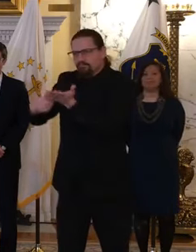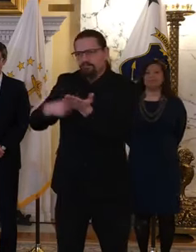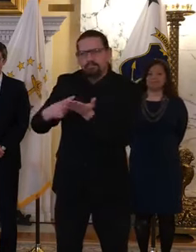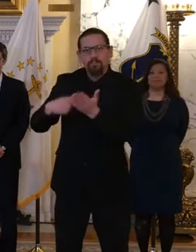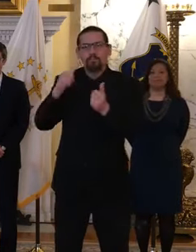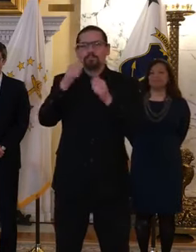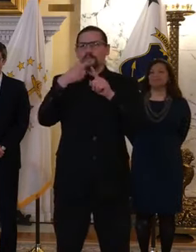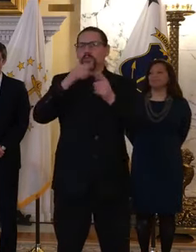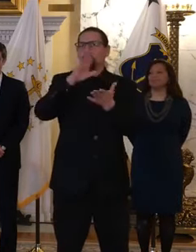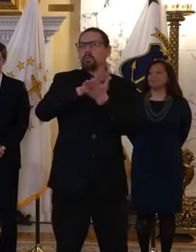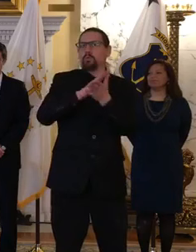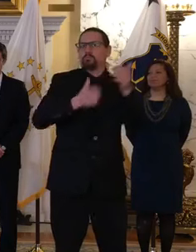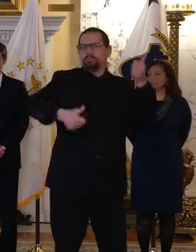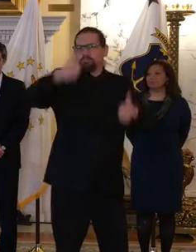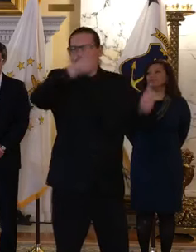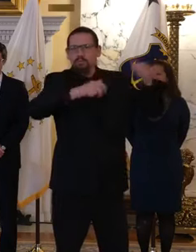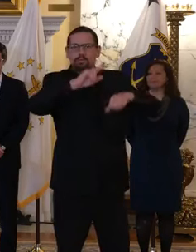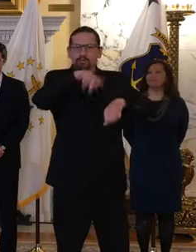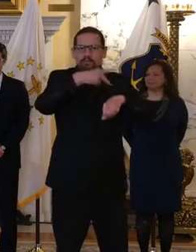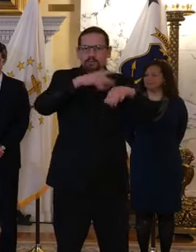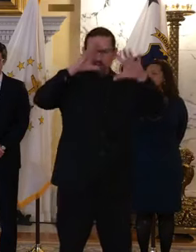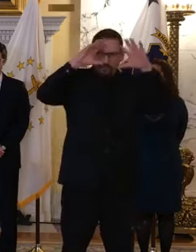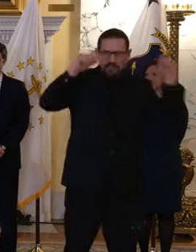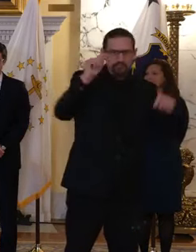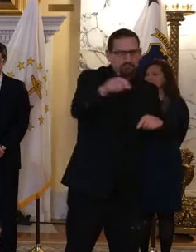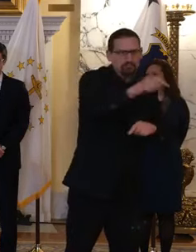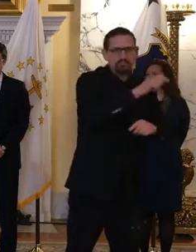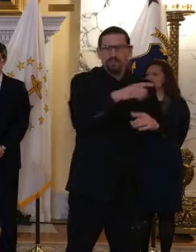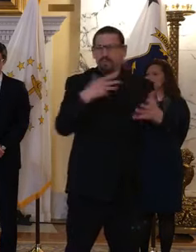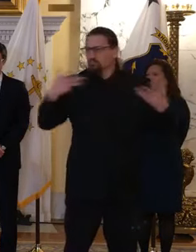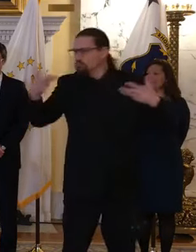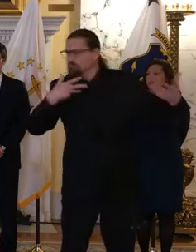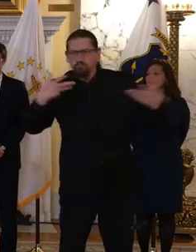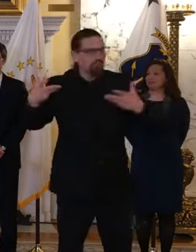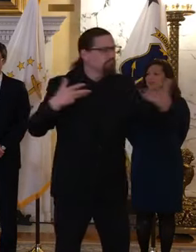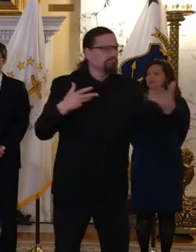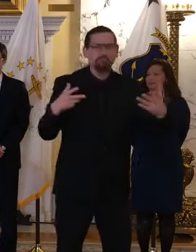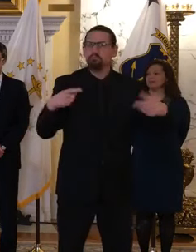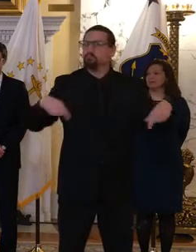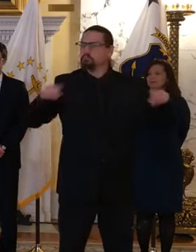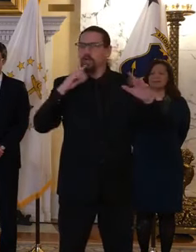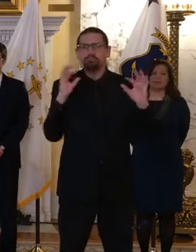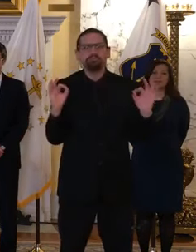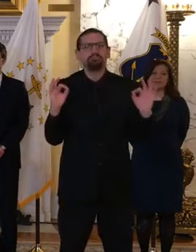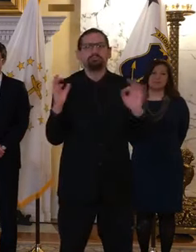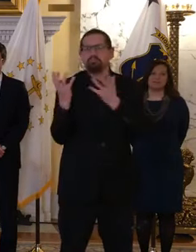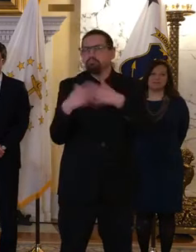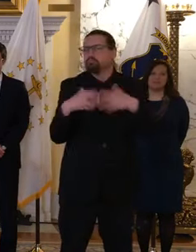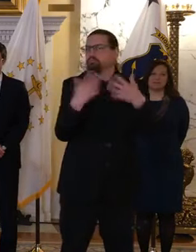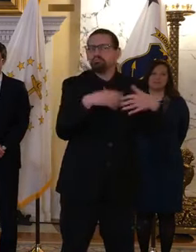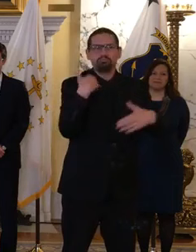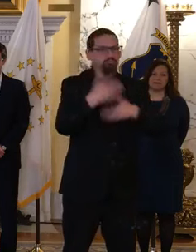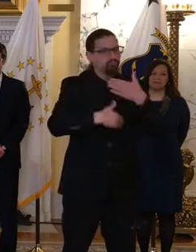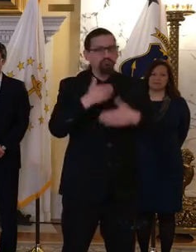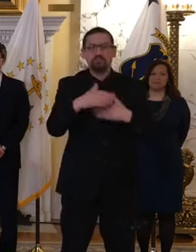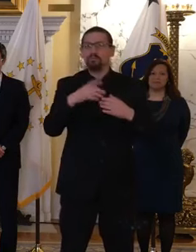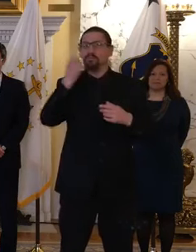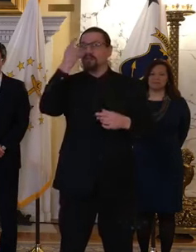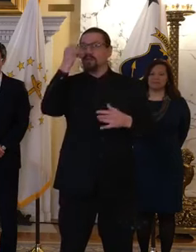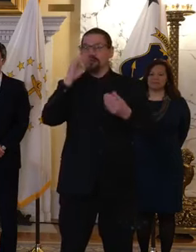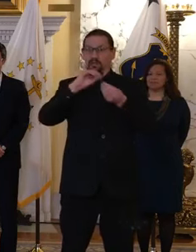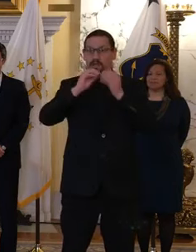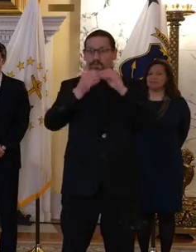In some cases, attendance rates are higher than they are in distance learning than they have been typically with the at-school